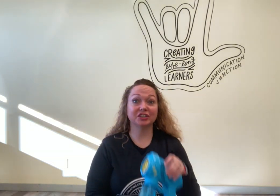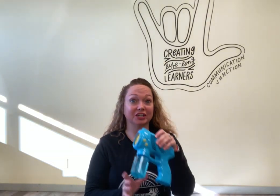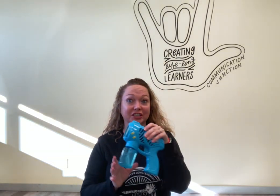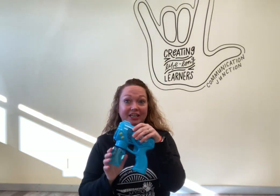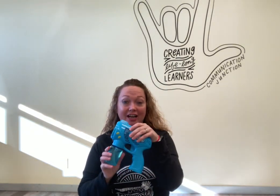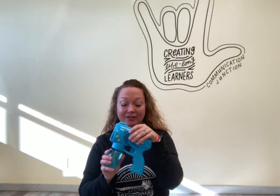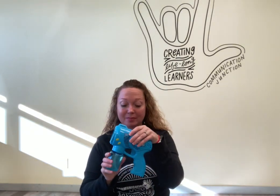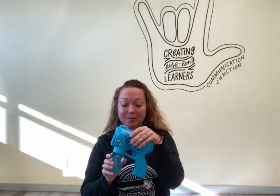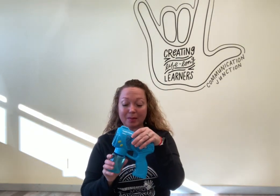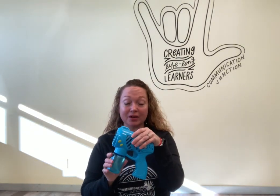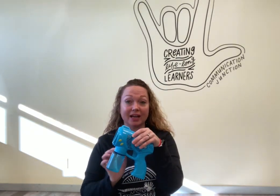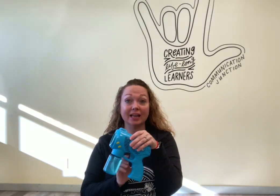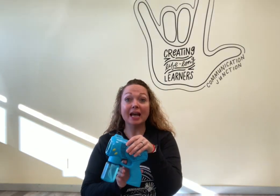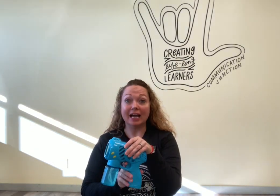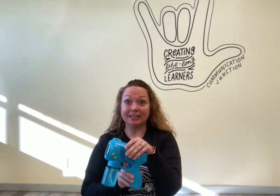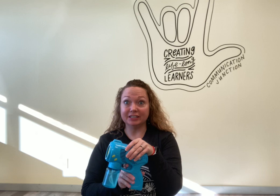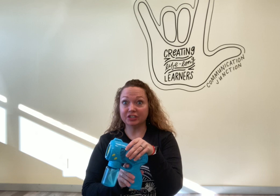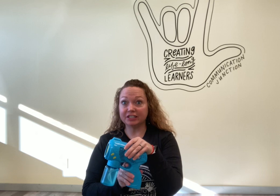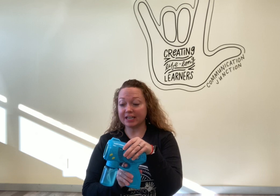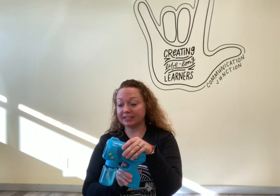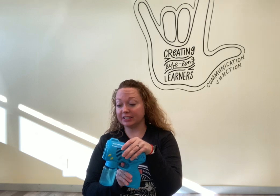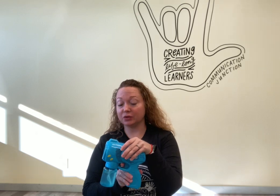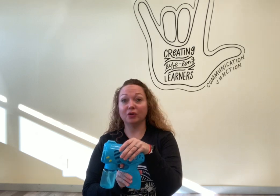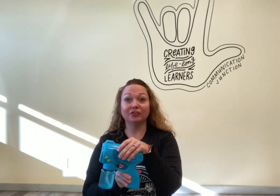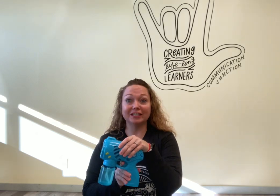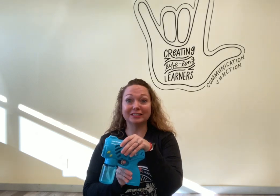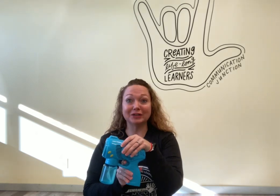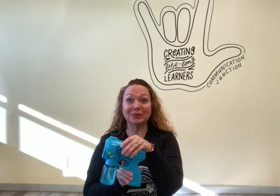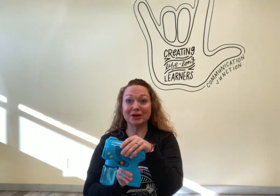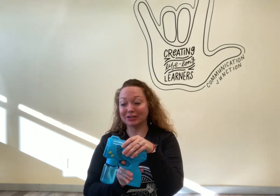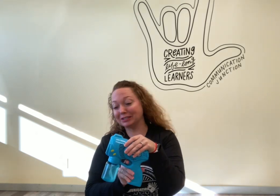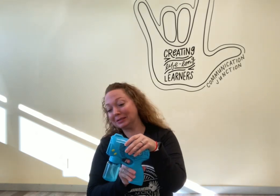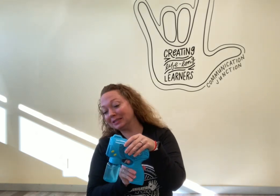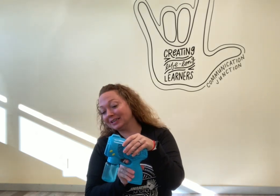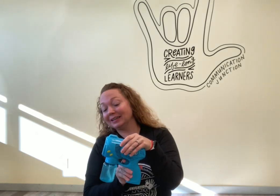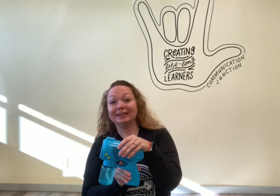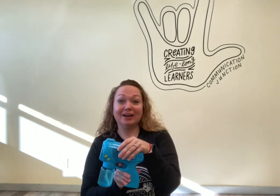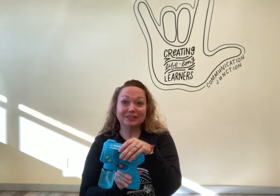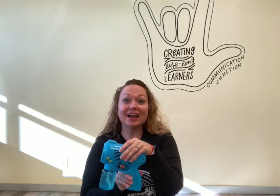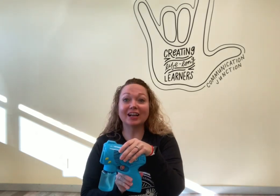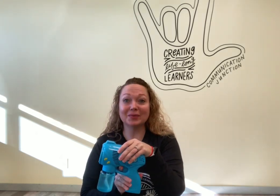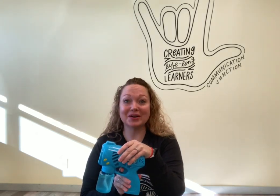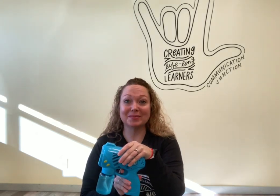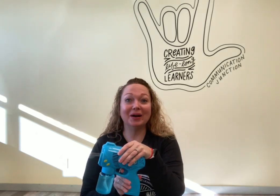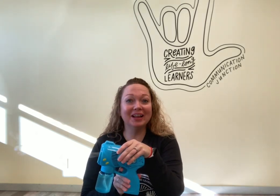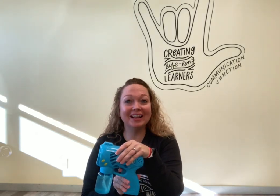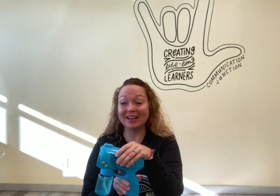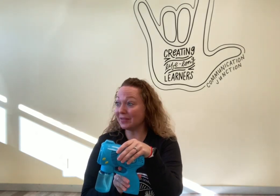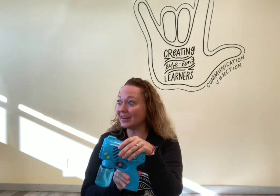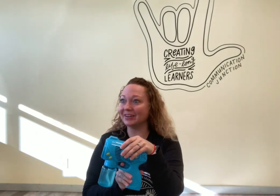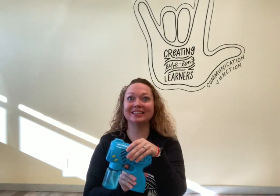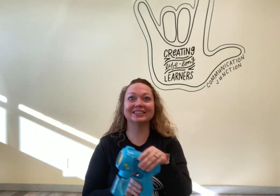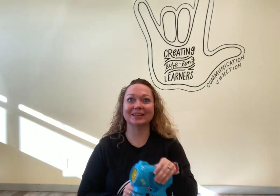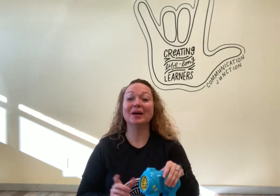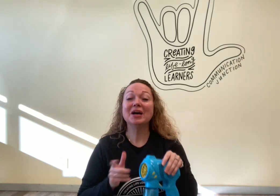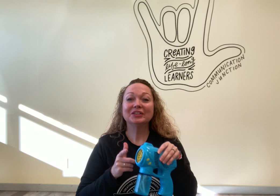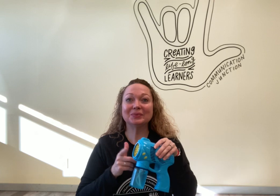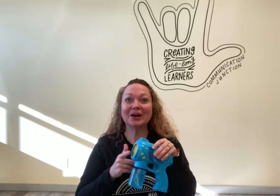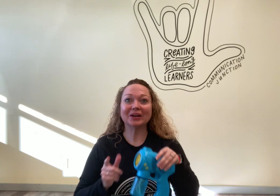Junction, and I've got my bubble gun. I did just test it, so hopefully it still works. Now it's not gonna work, but oh, there goes, there's some. So we are gonna be